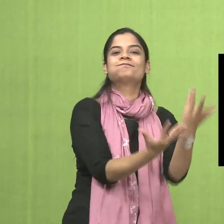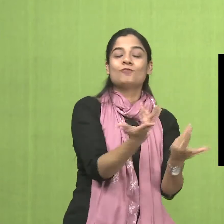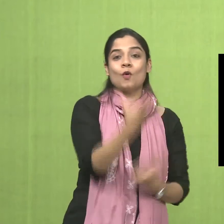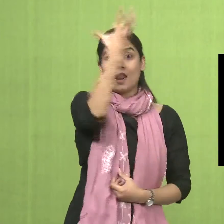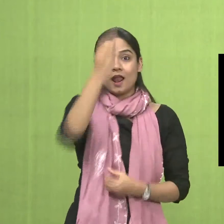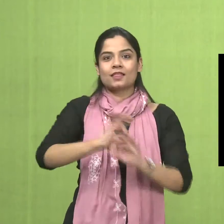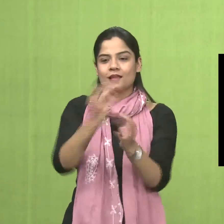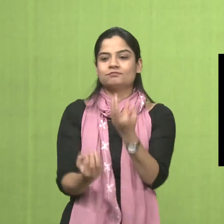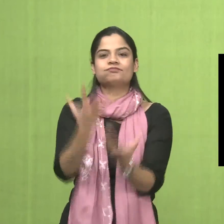it,